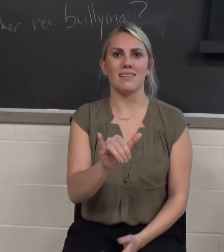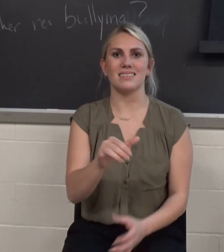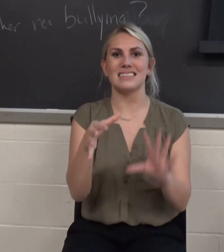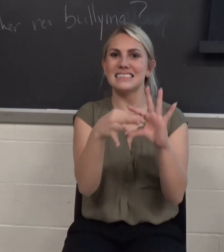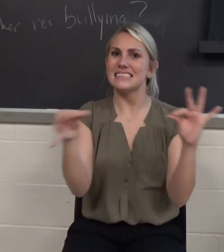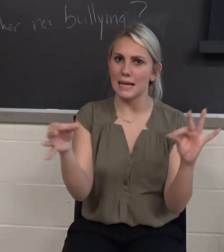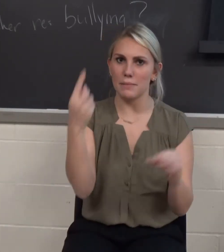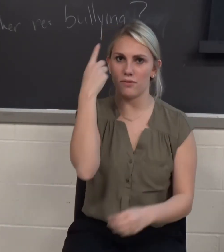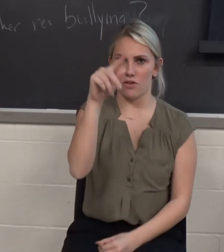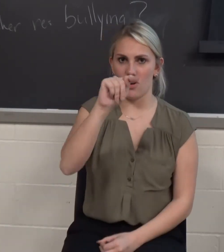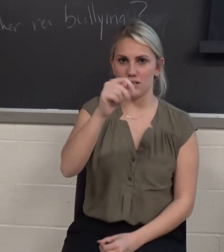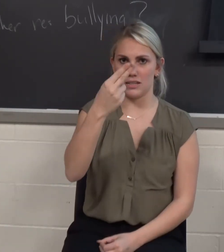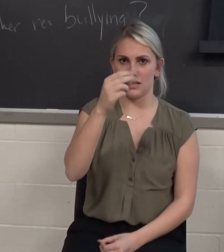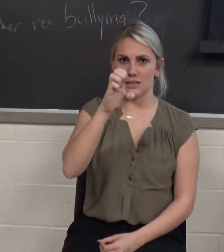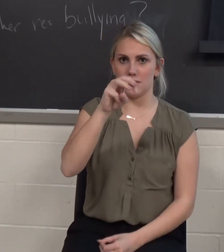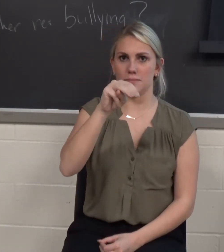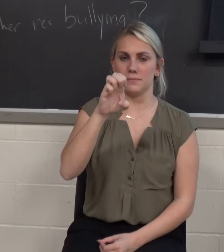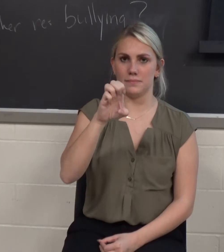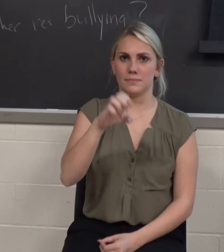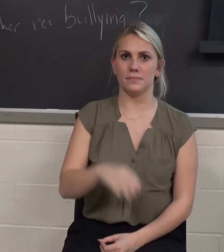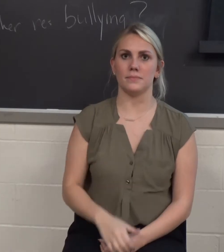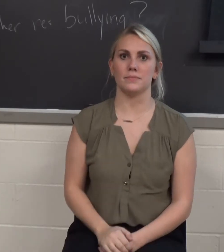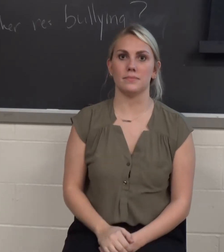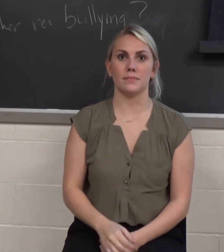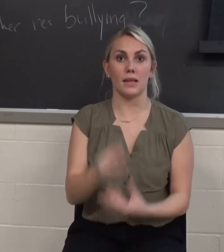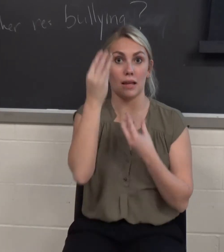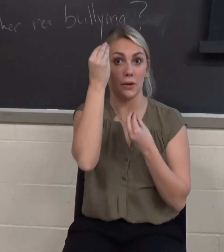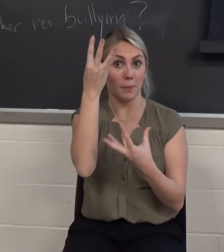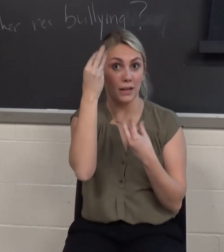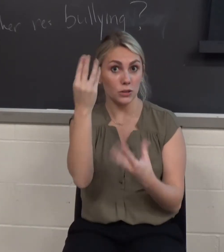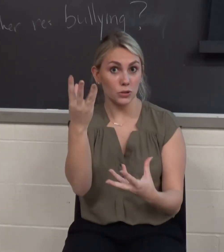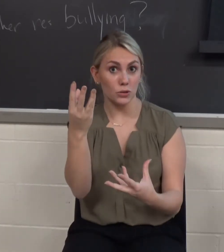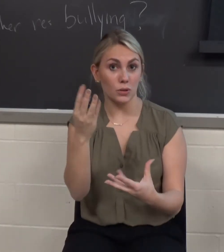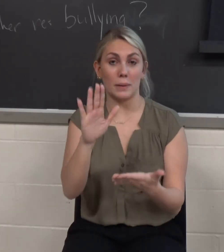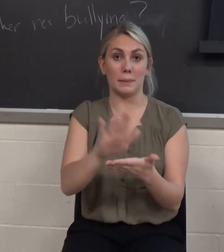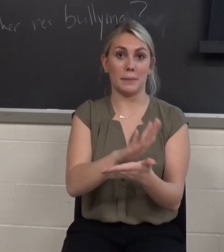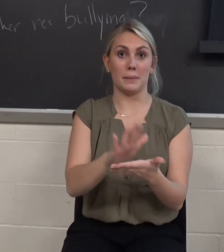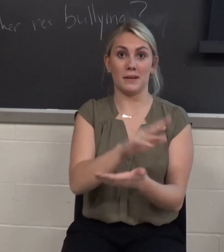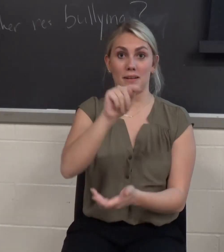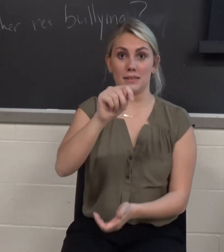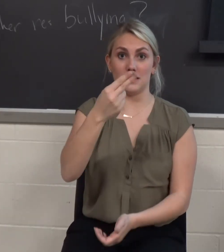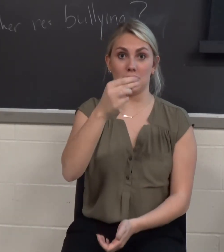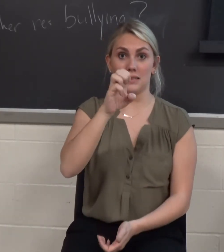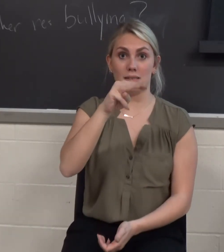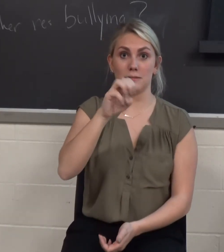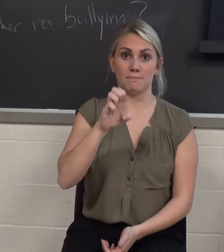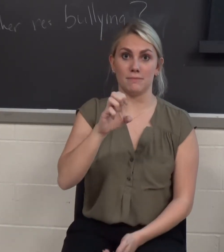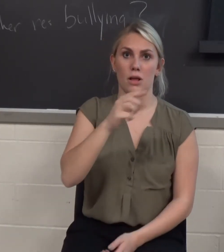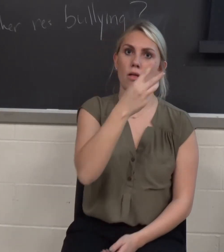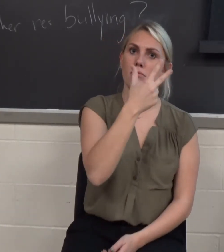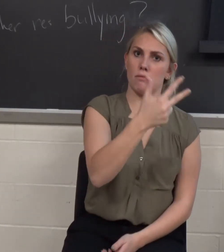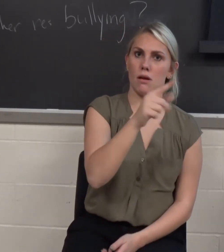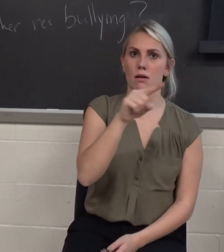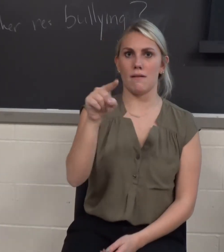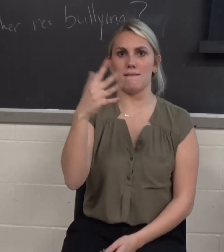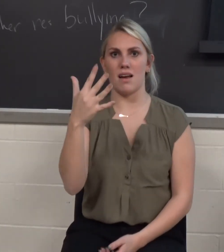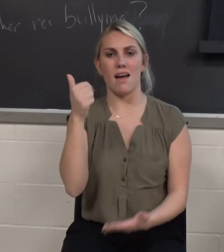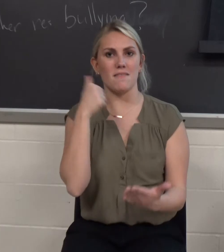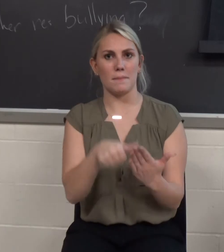I will remind you that your paper on theme, remember you're writing a 3 to 5 page paper on theme where you have to tell me what the